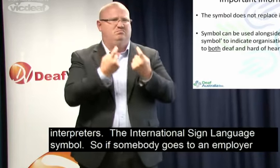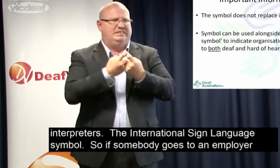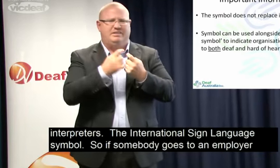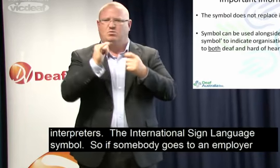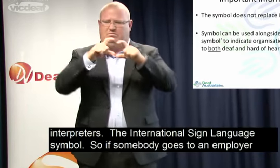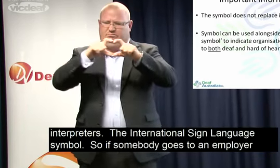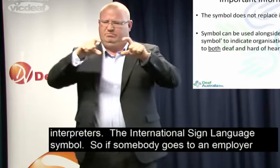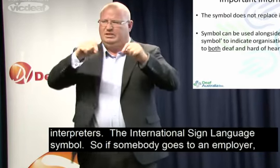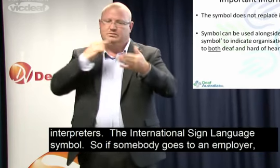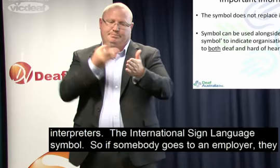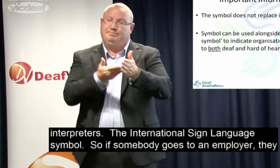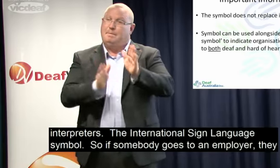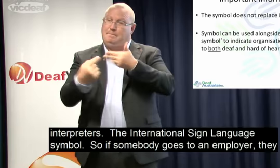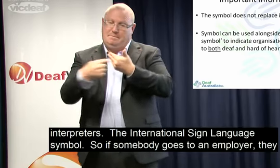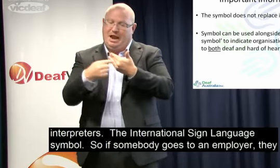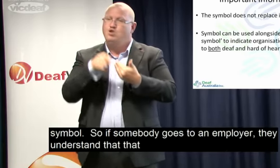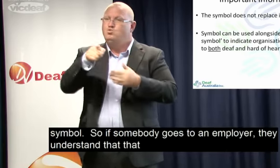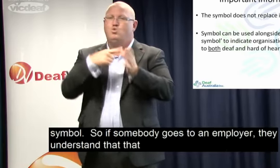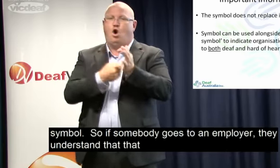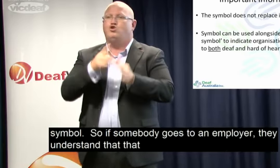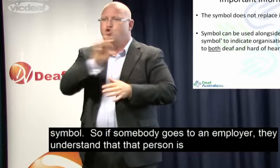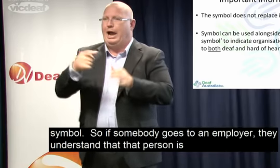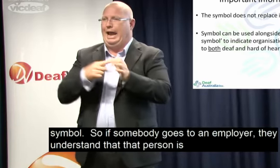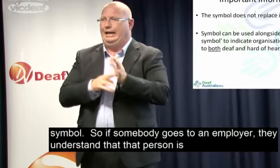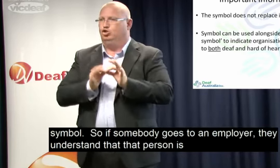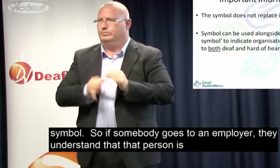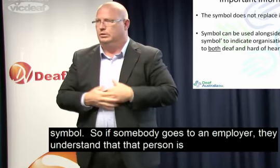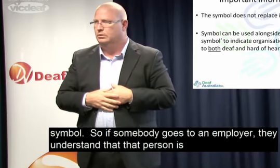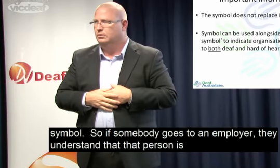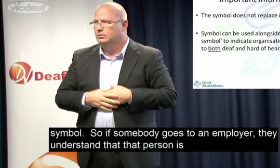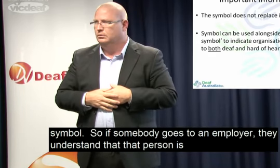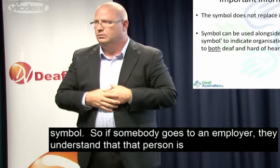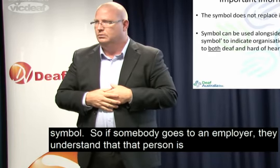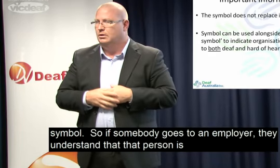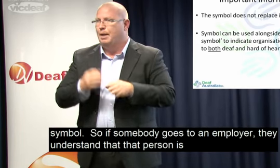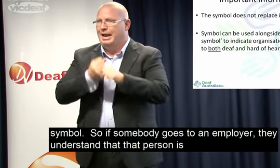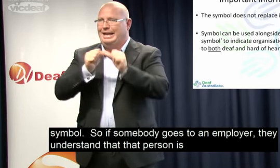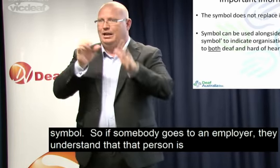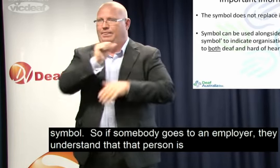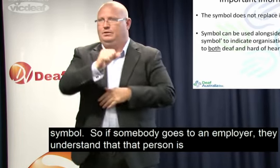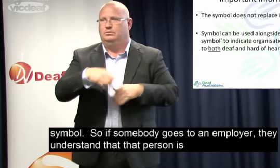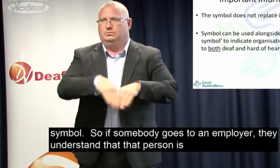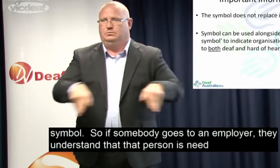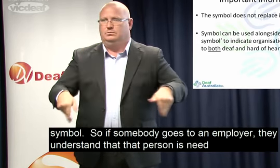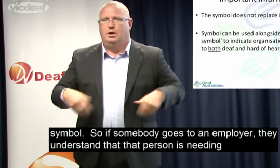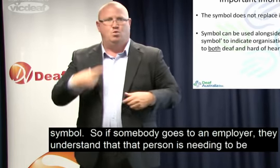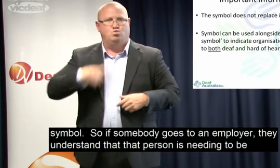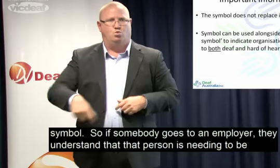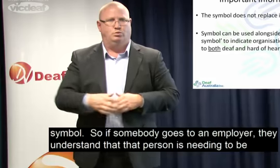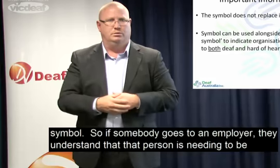that person's not an interpreter. They need to be provided with information saying that you are not an interpreter, and it distinguishes what their role is